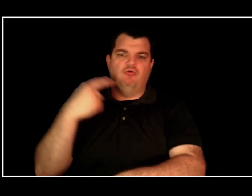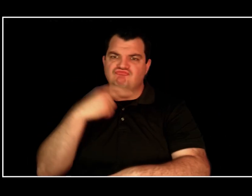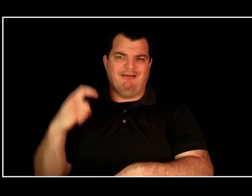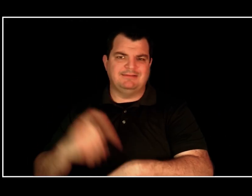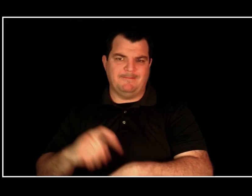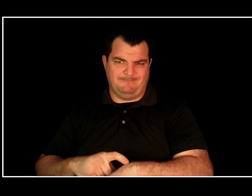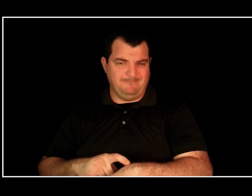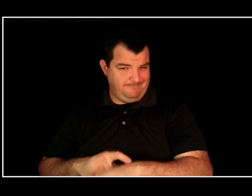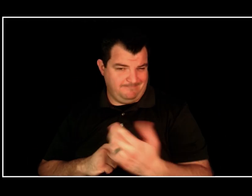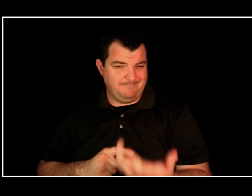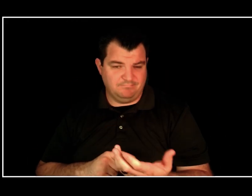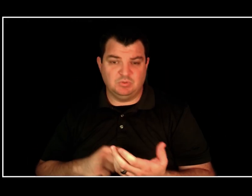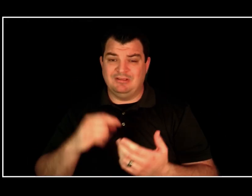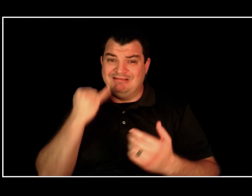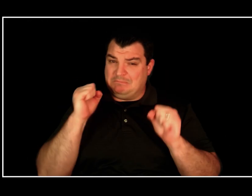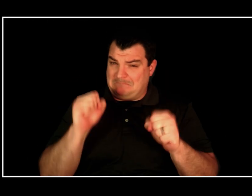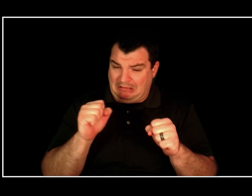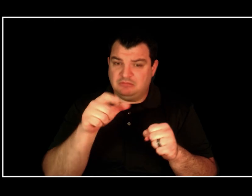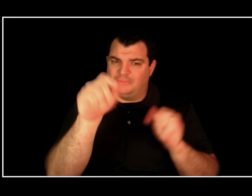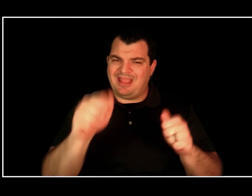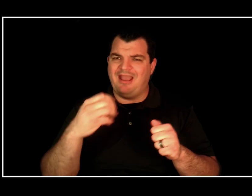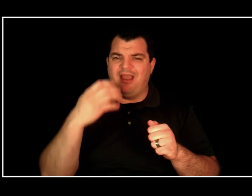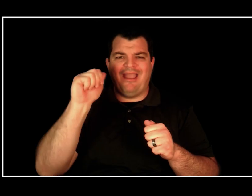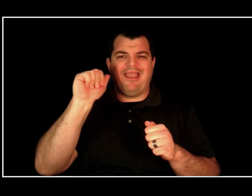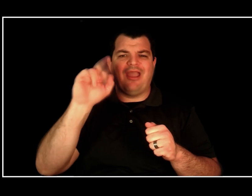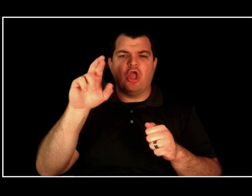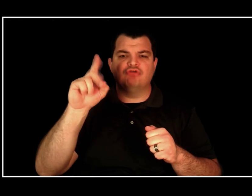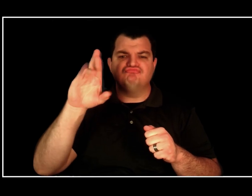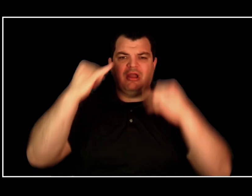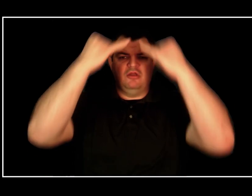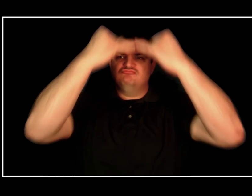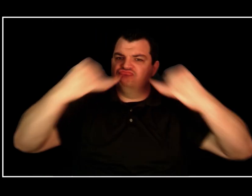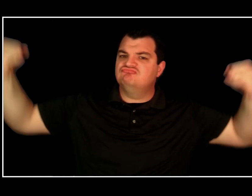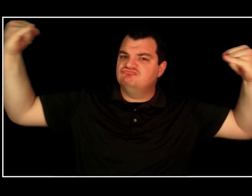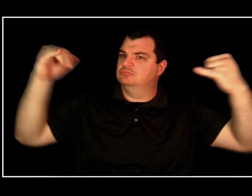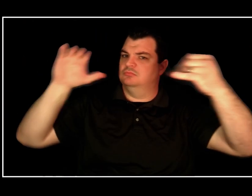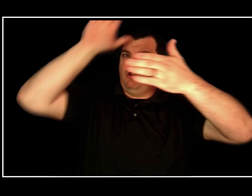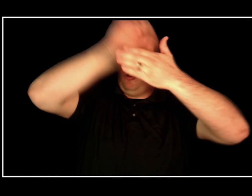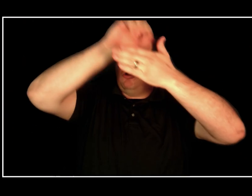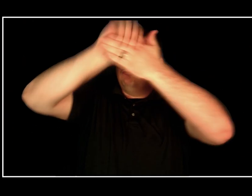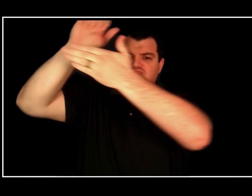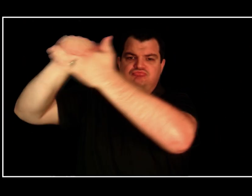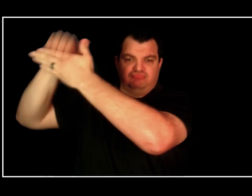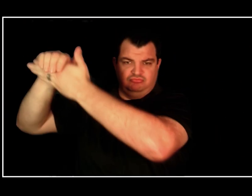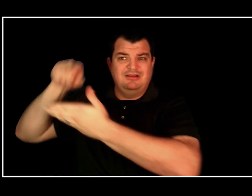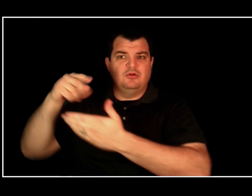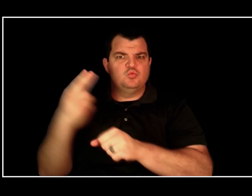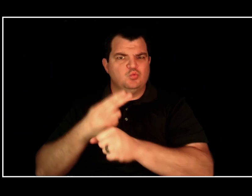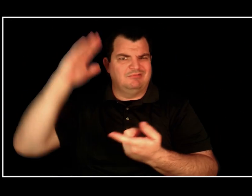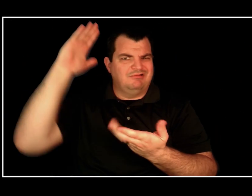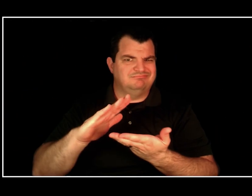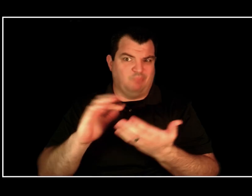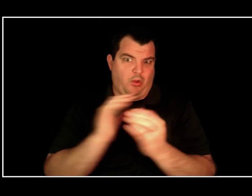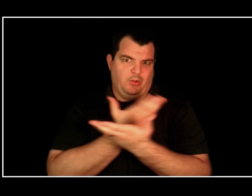light shirts. If possible, air dry clothes on a rack or clothesline. Air drying